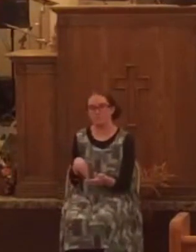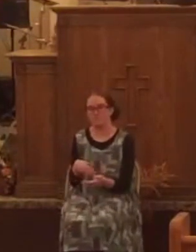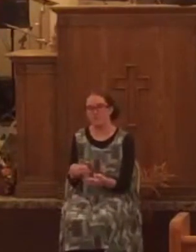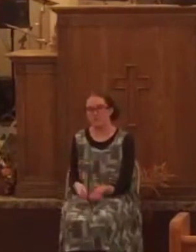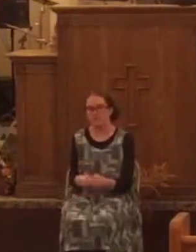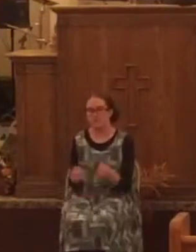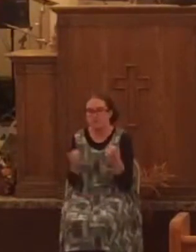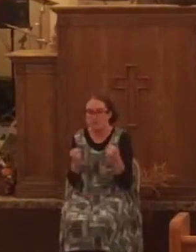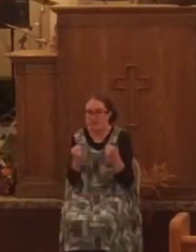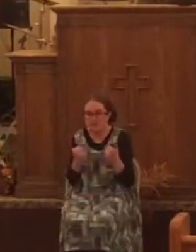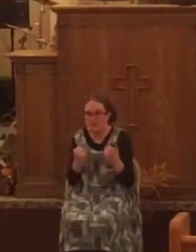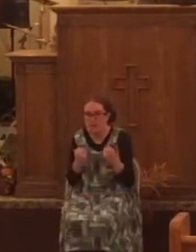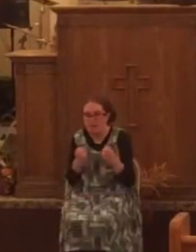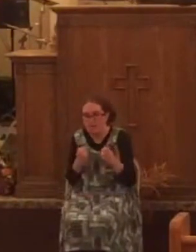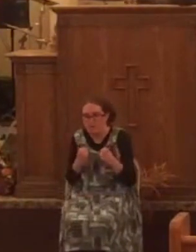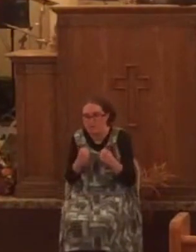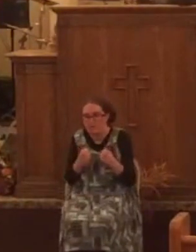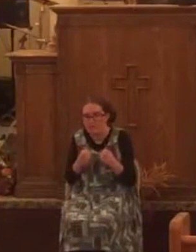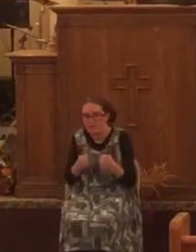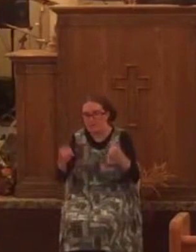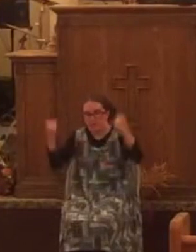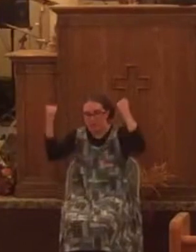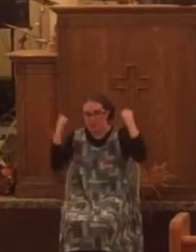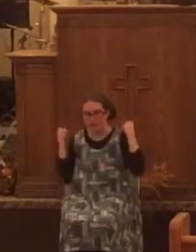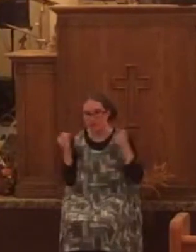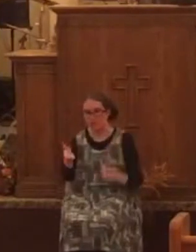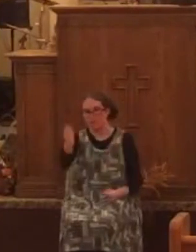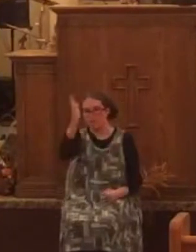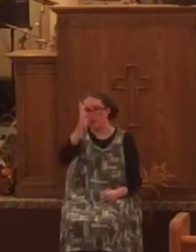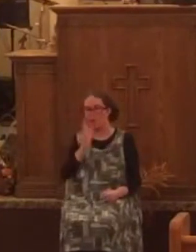just shaking under the power of God.